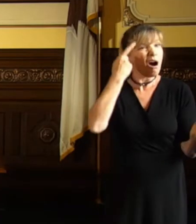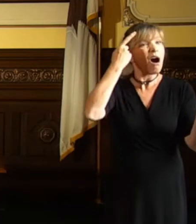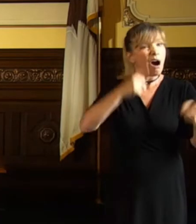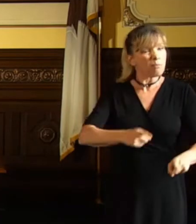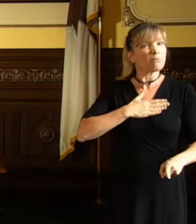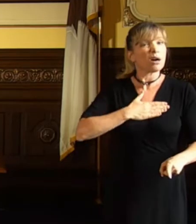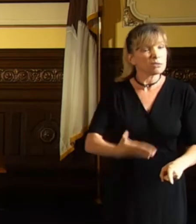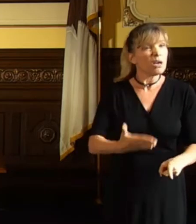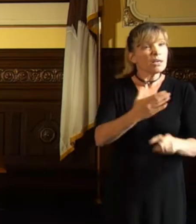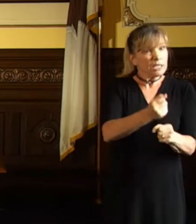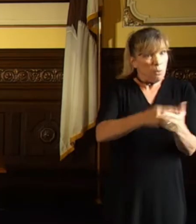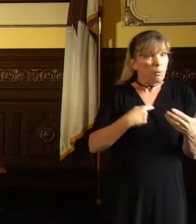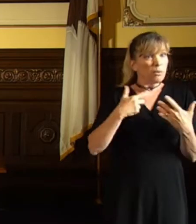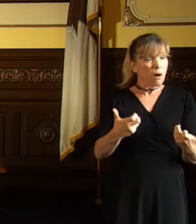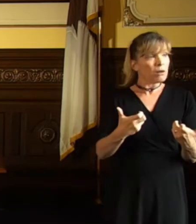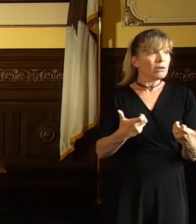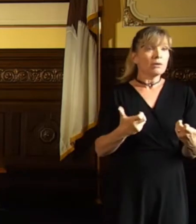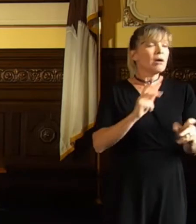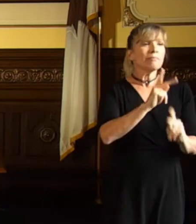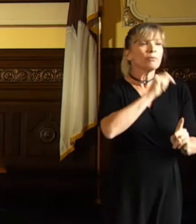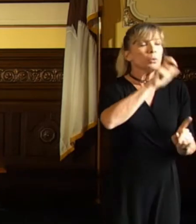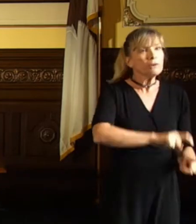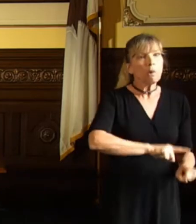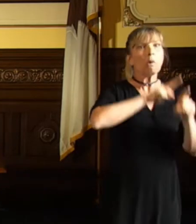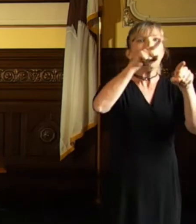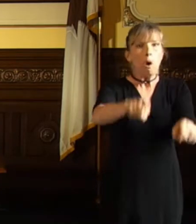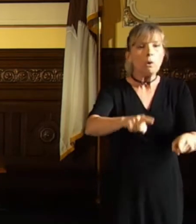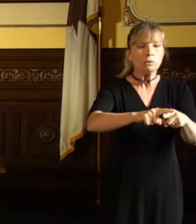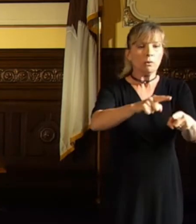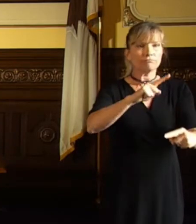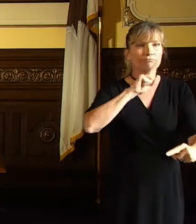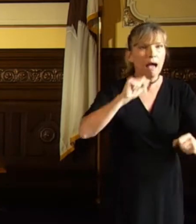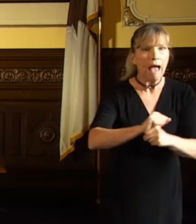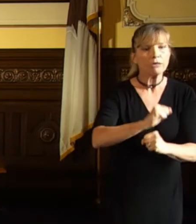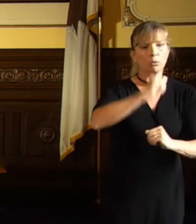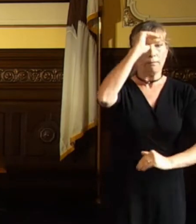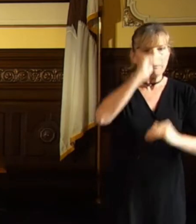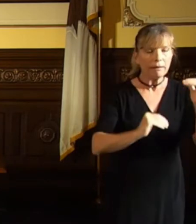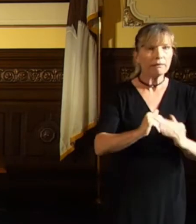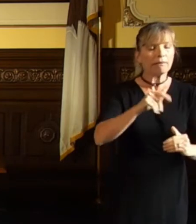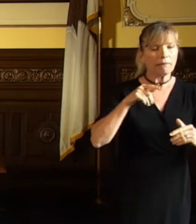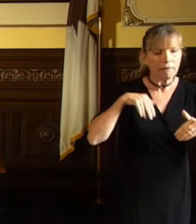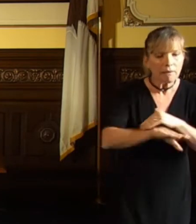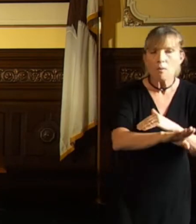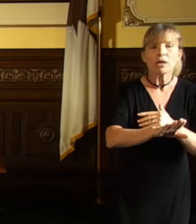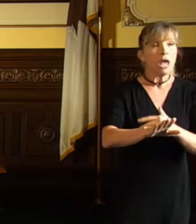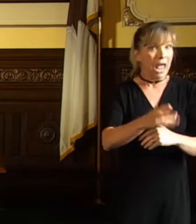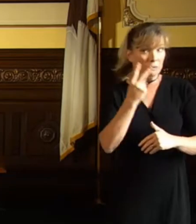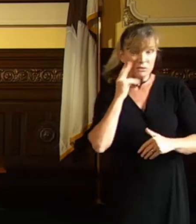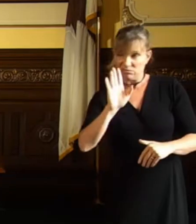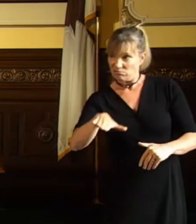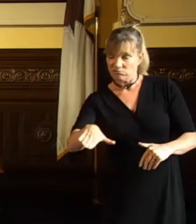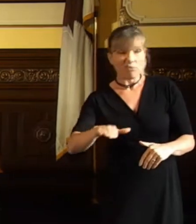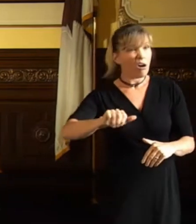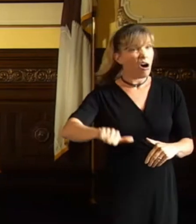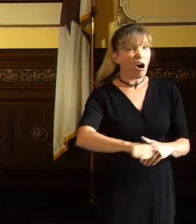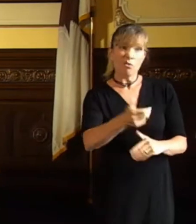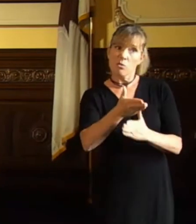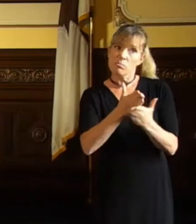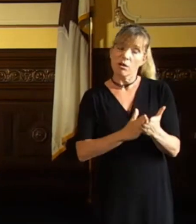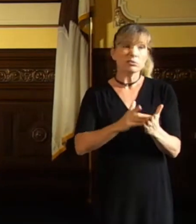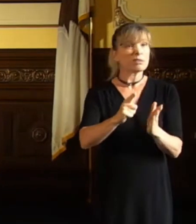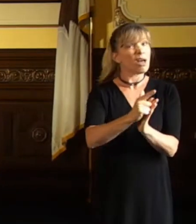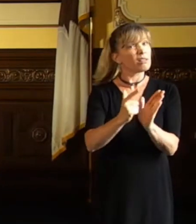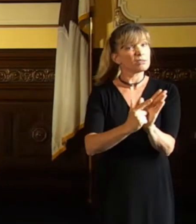and gets us what we want, which is people don't need to go to a physical balloting location. And you see, by the way, that there are other aspects of